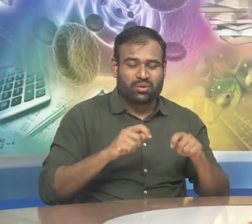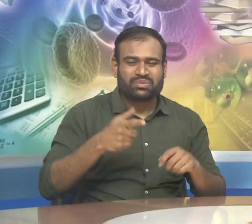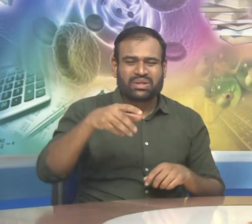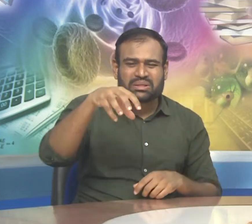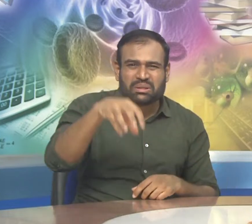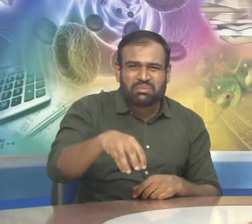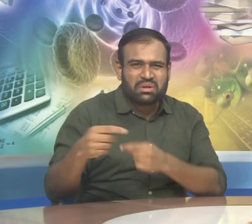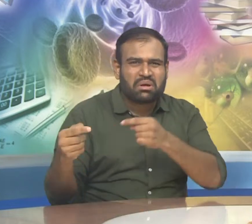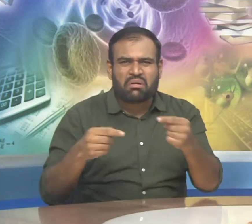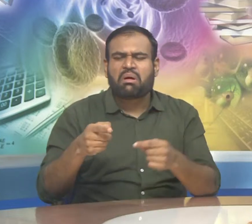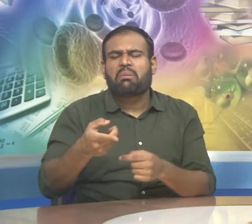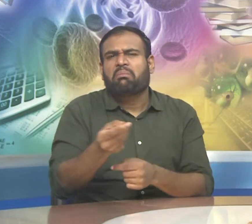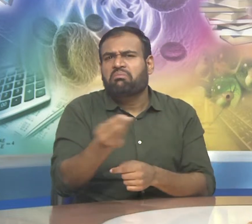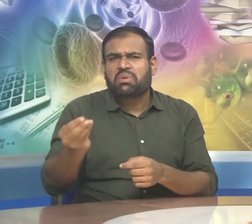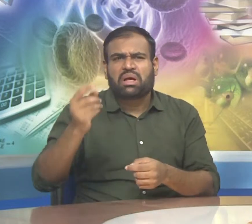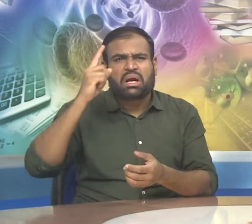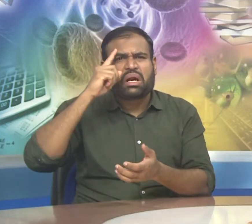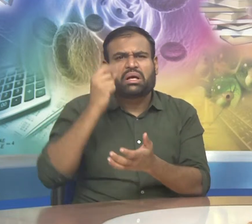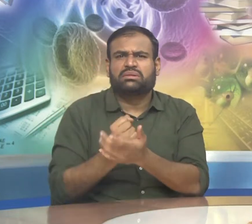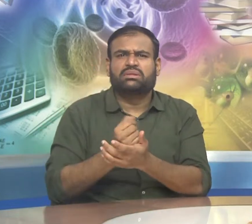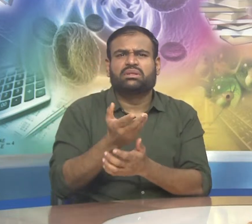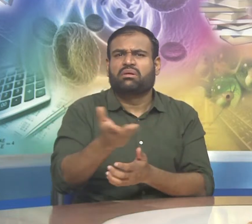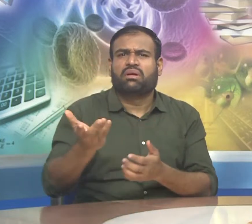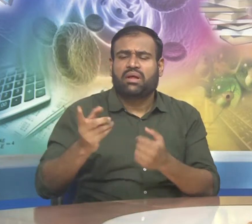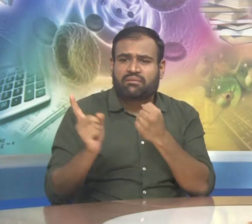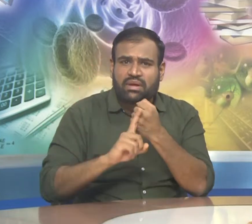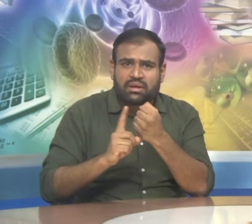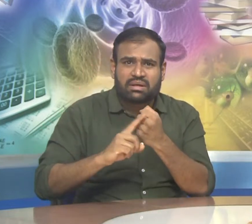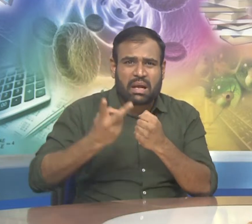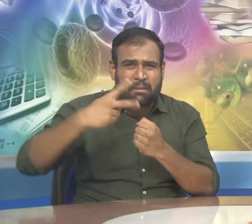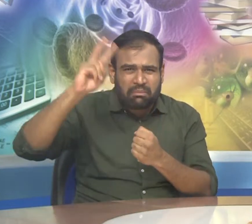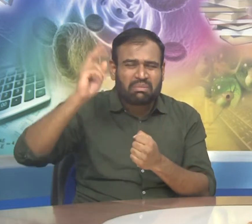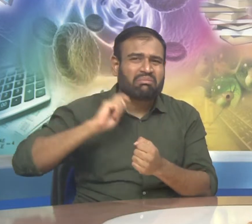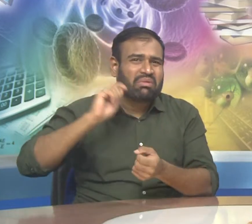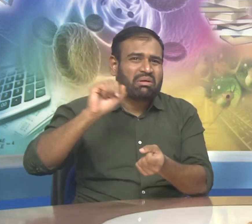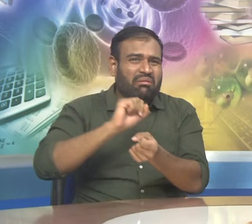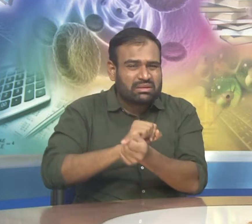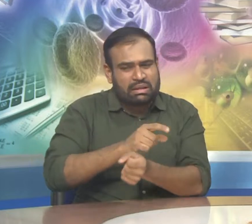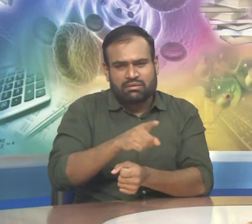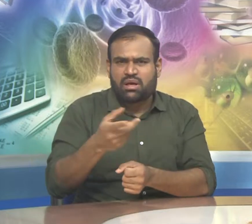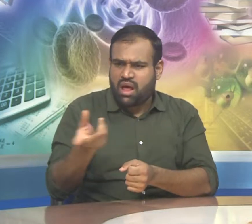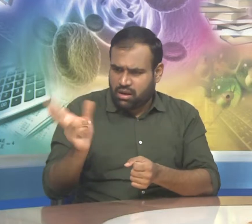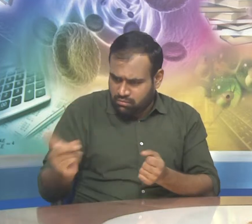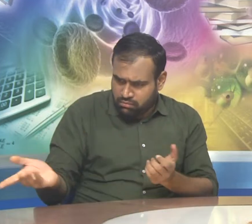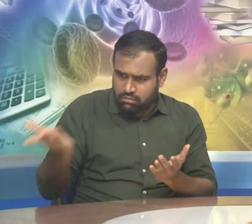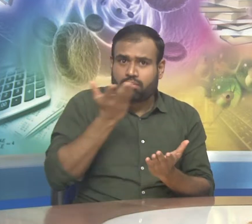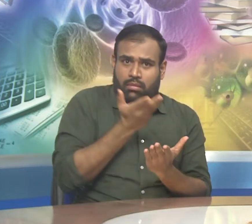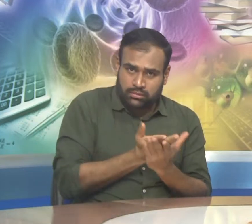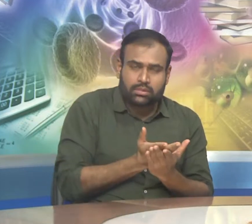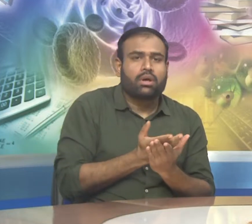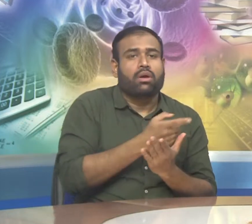The High Court may accept the decision of the Session Court or alter